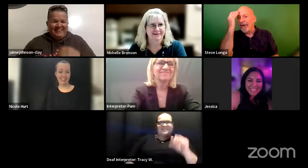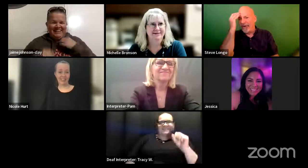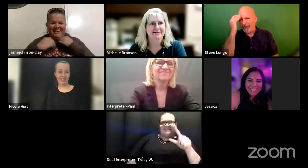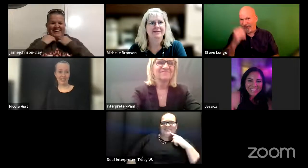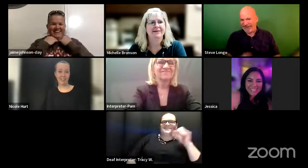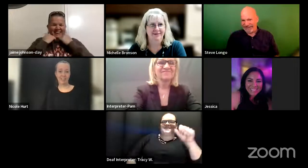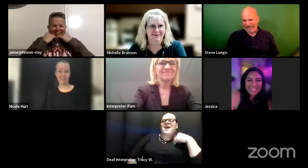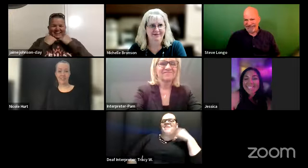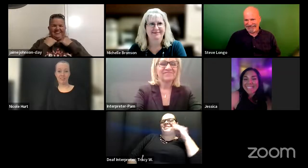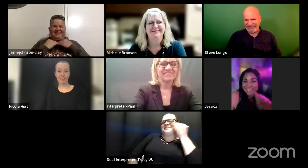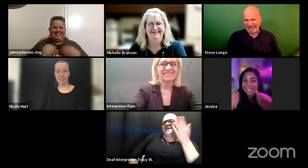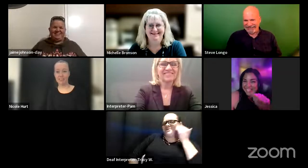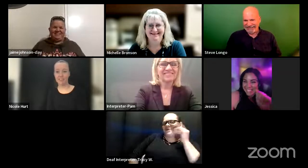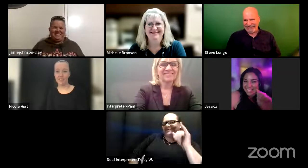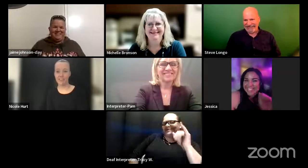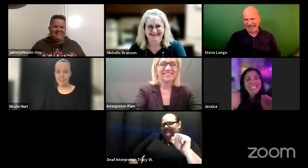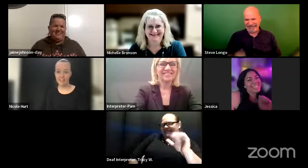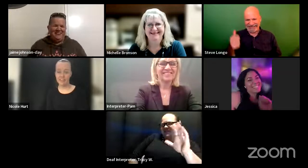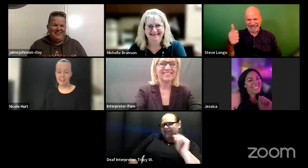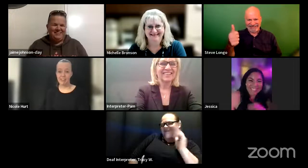I'll keep you posted, Jessica.